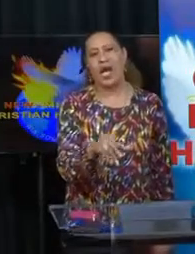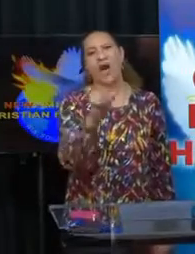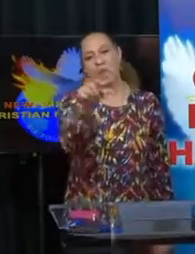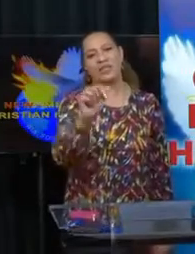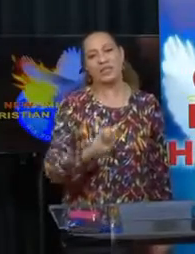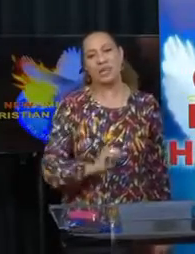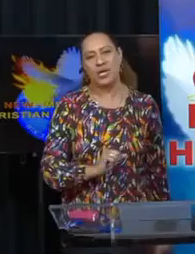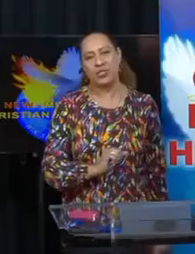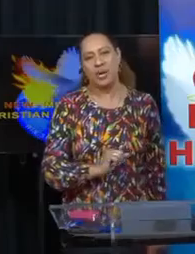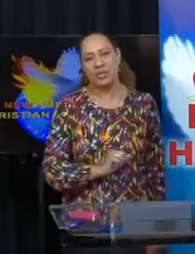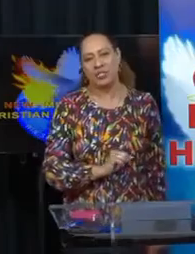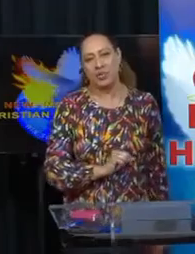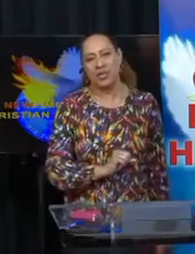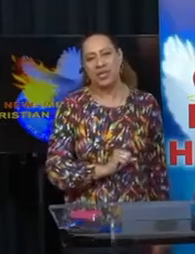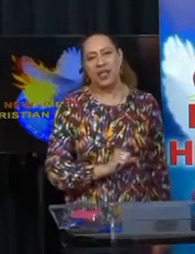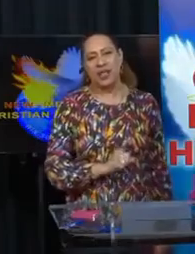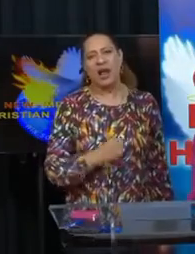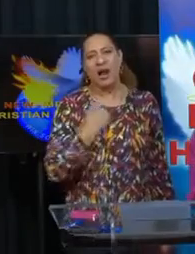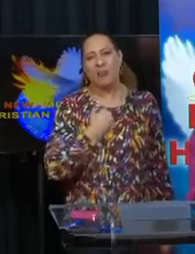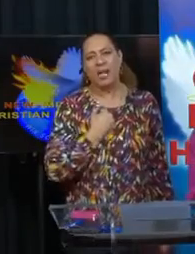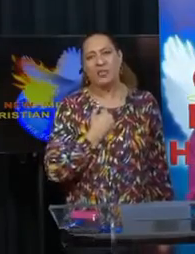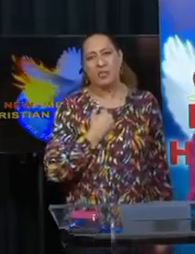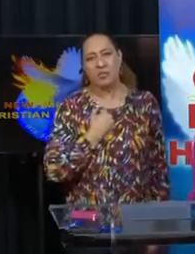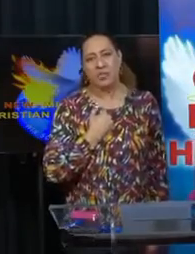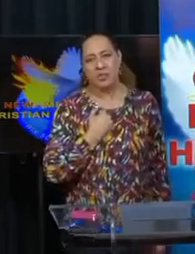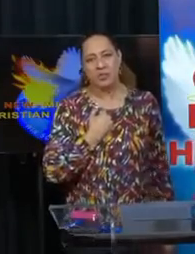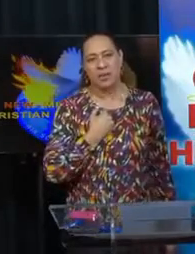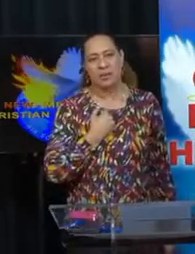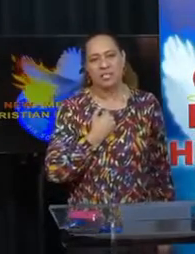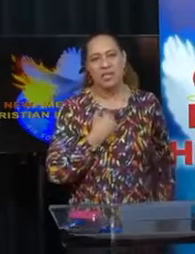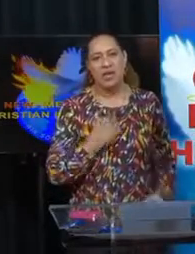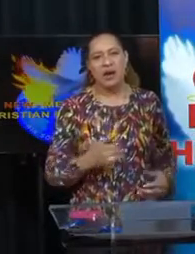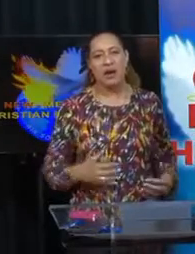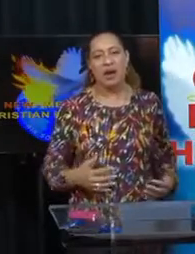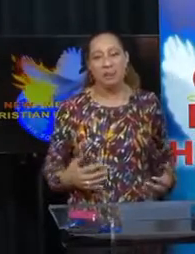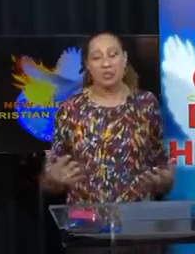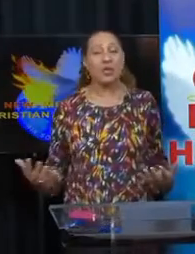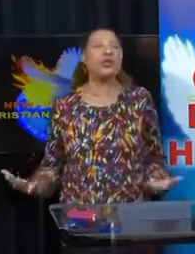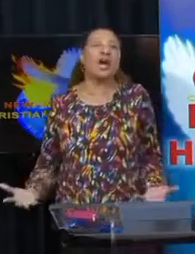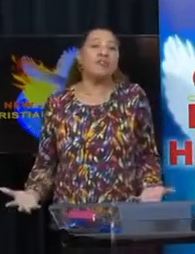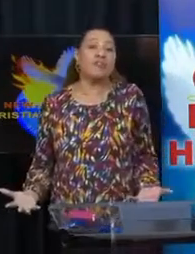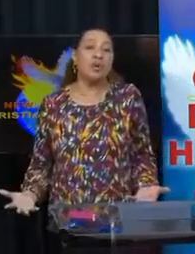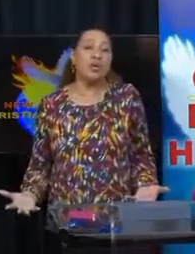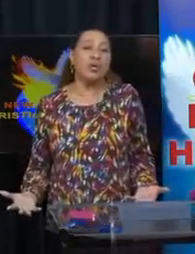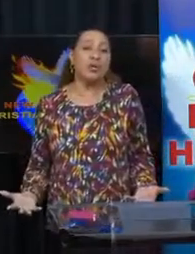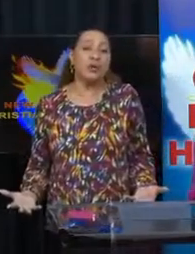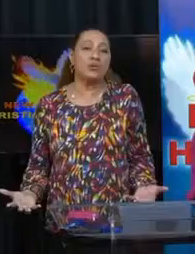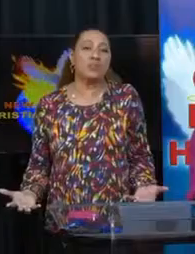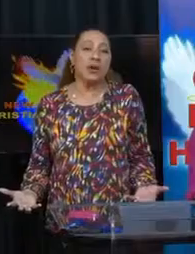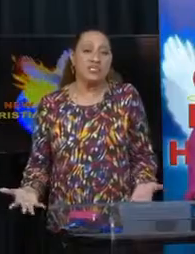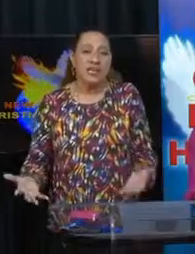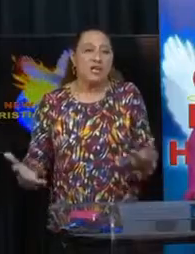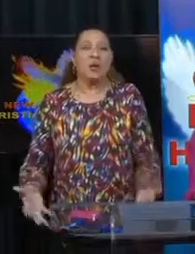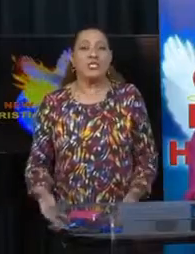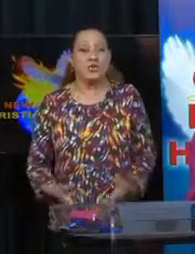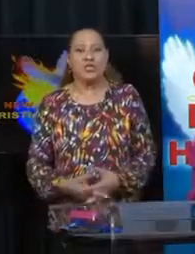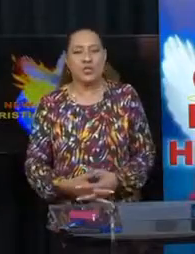how bad do you want your marriage to work? And how bad do you want to keep your marriage? How bad do you love your spouse and also your children?